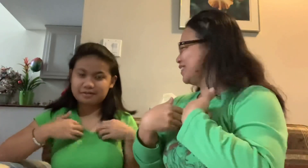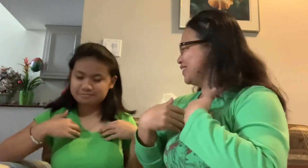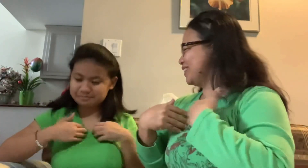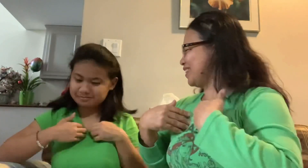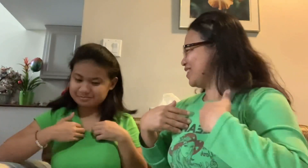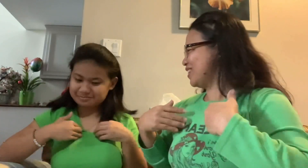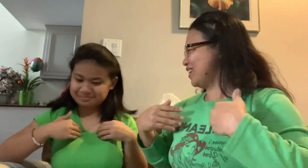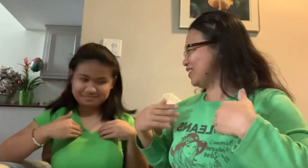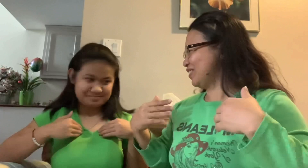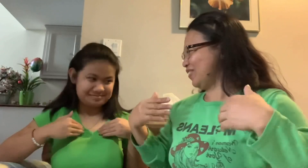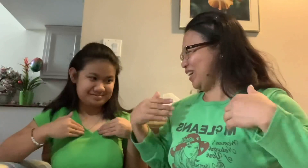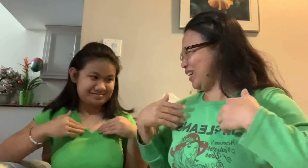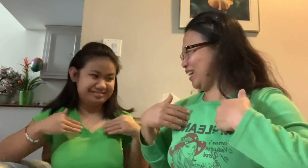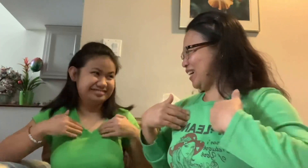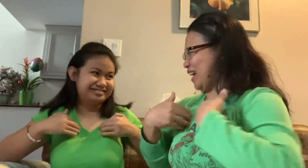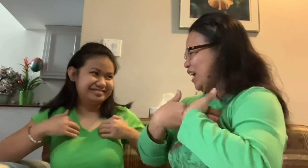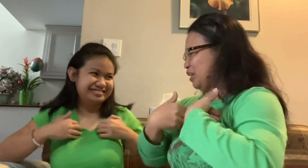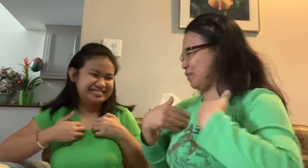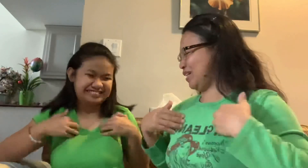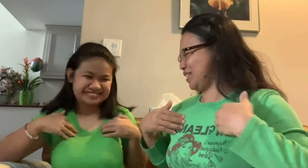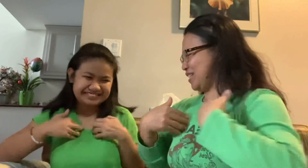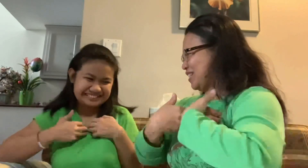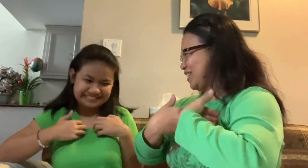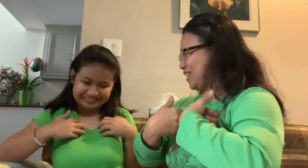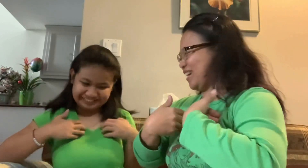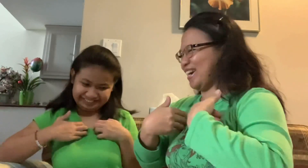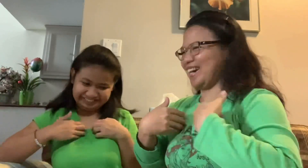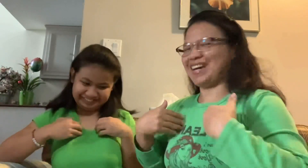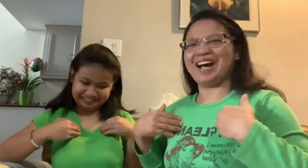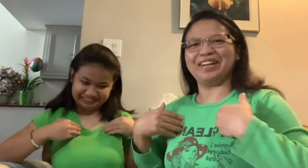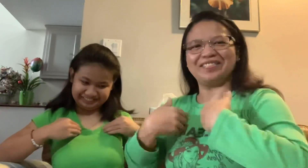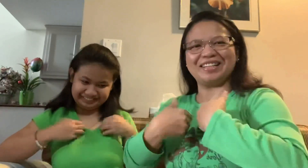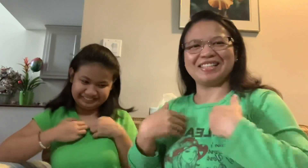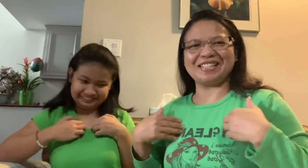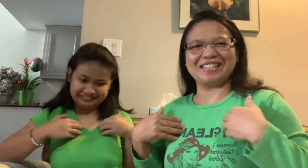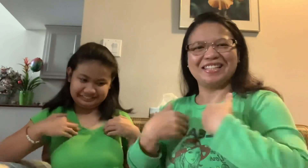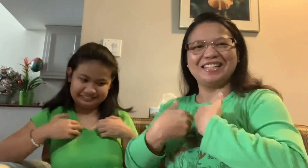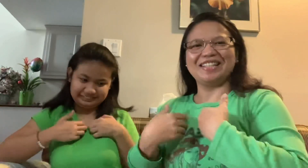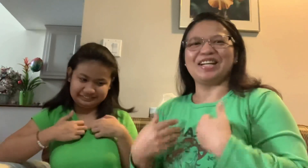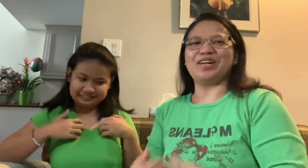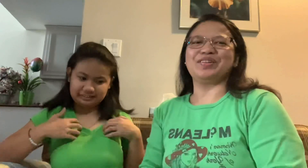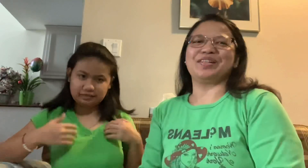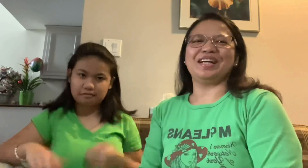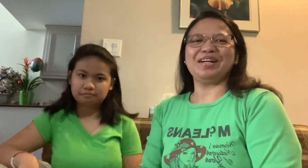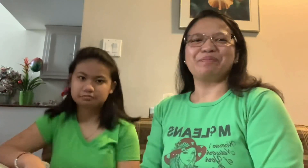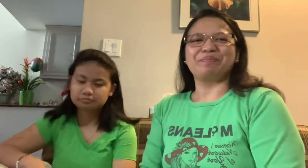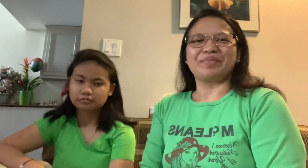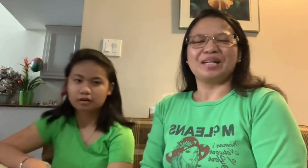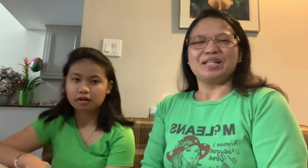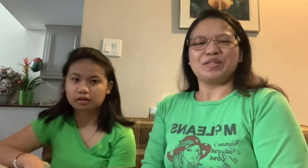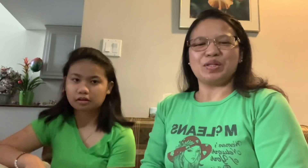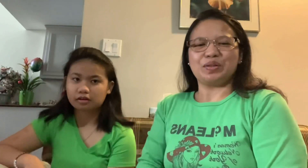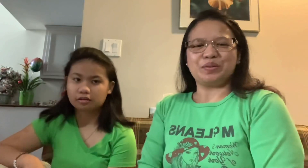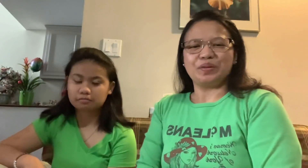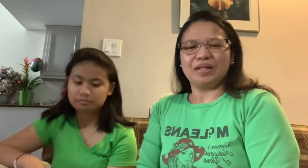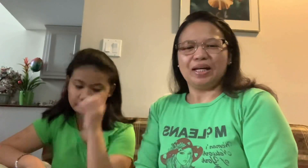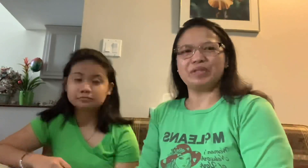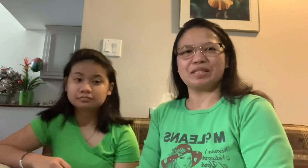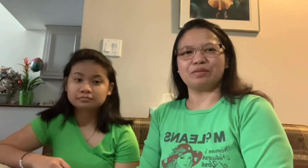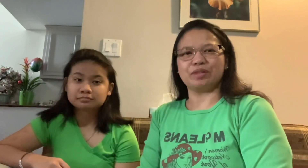Can you do that for me? Animals. Yay, animals. Okay, so we'll start with the dog.